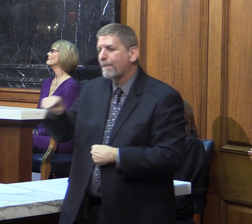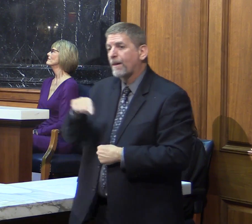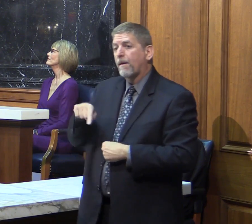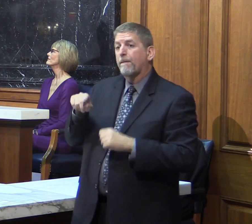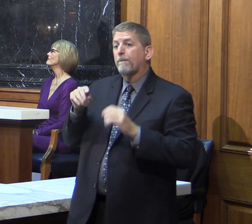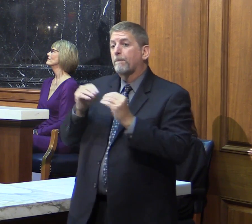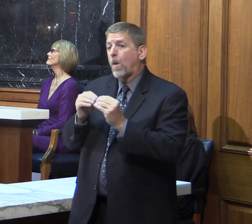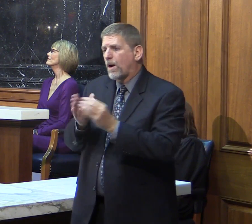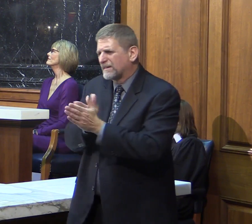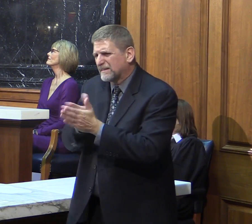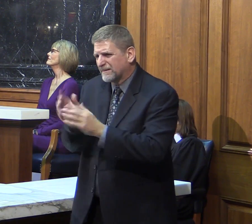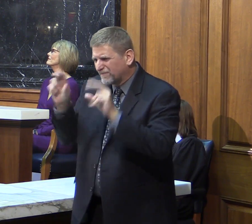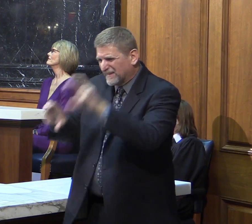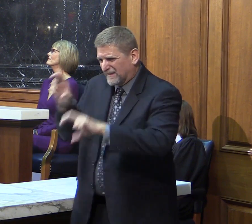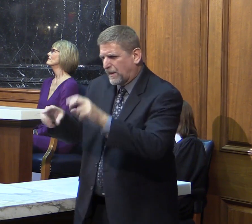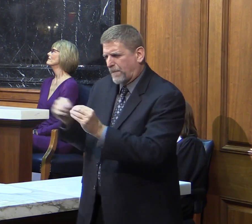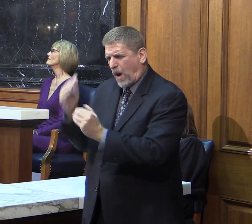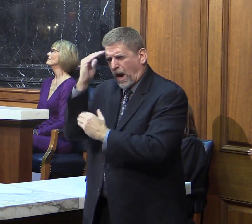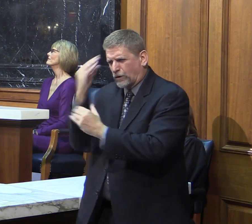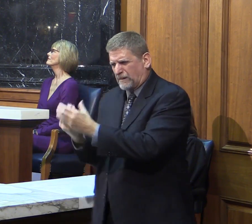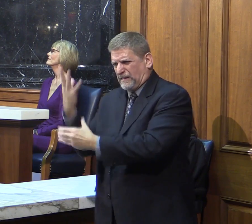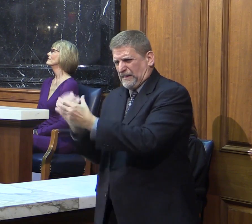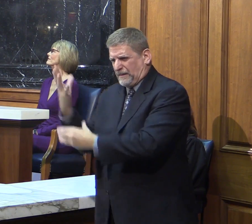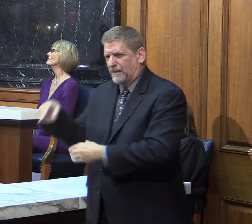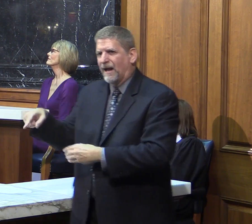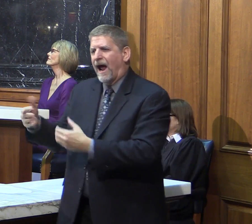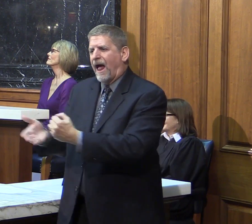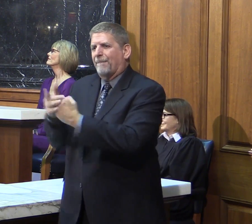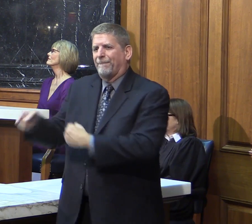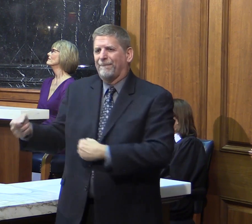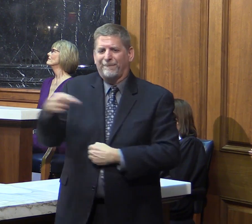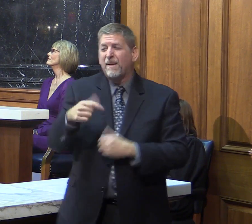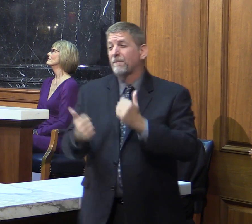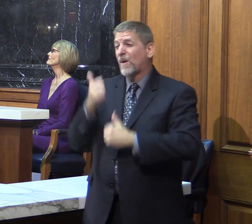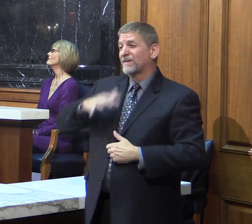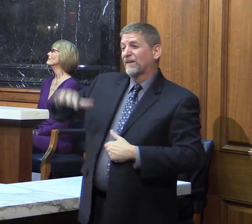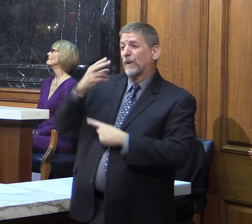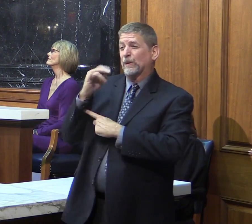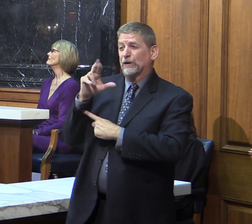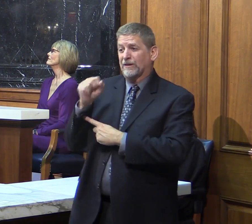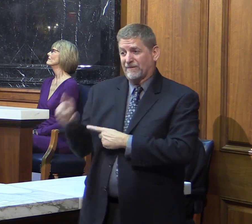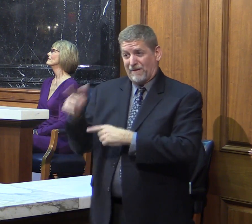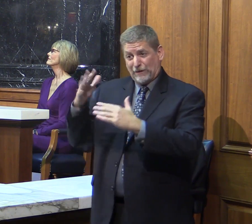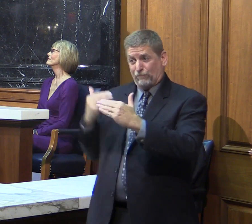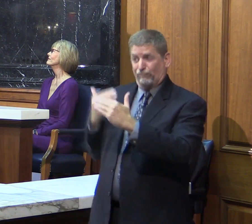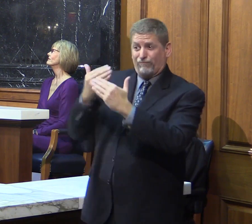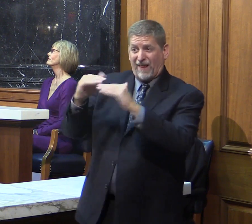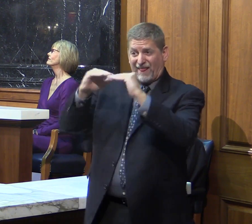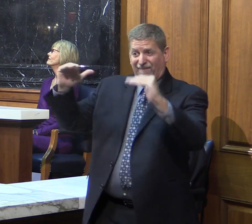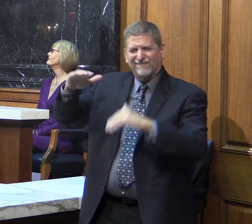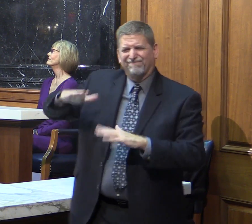by knowledge and advanced skills, too many Hoosiers are not properly prepared for the jobs of the future. Not just